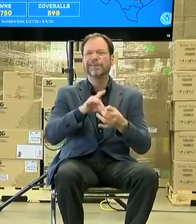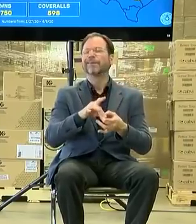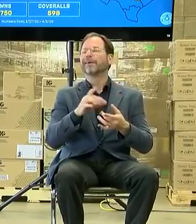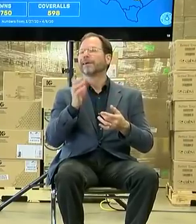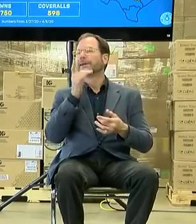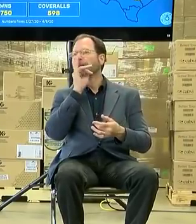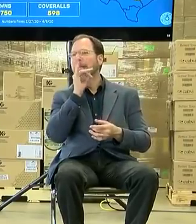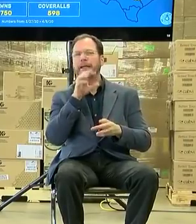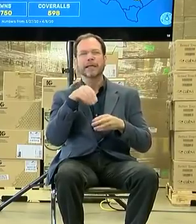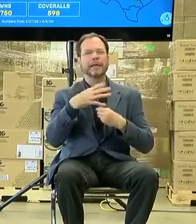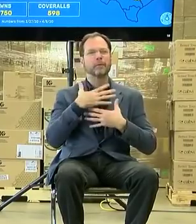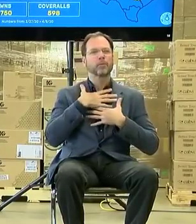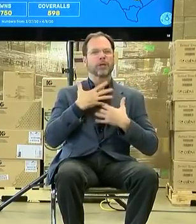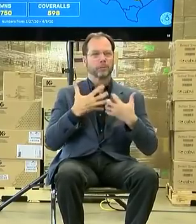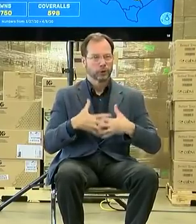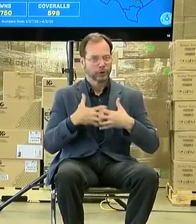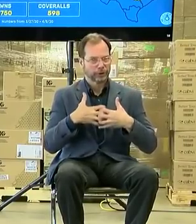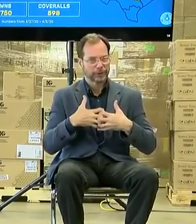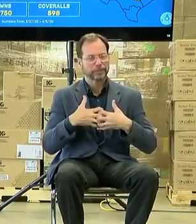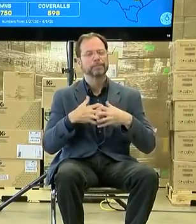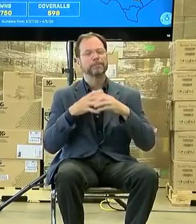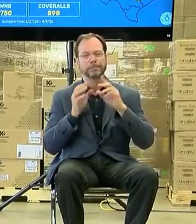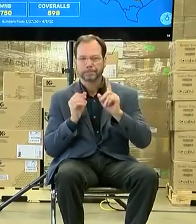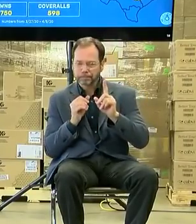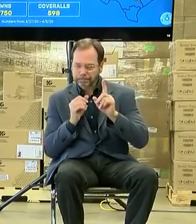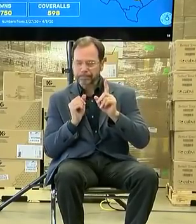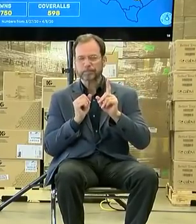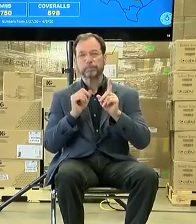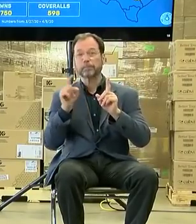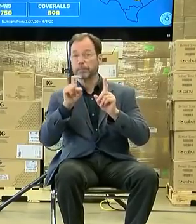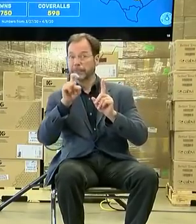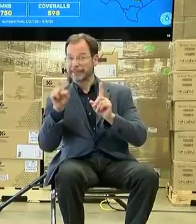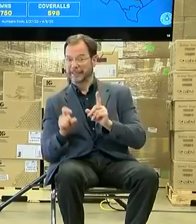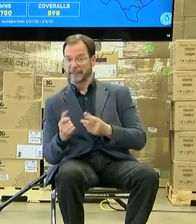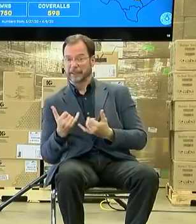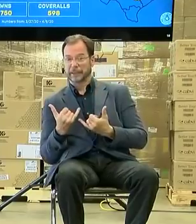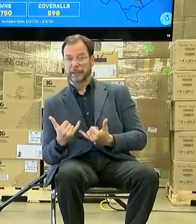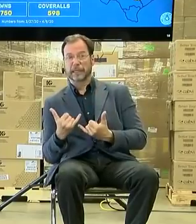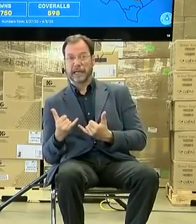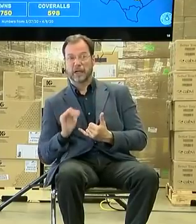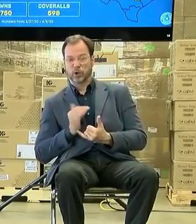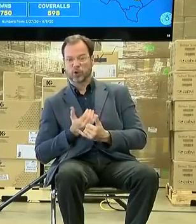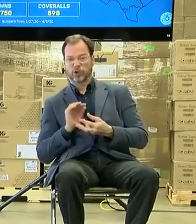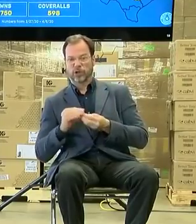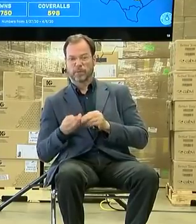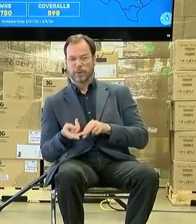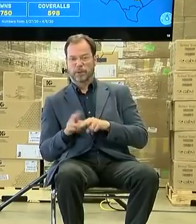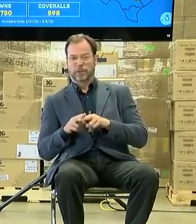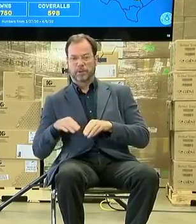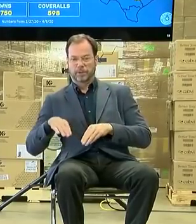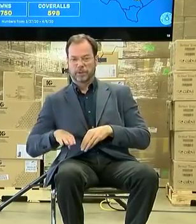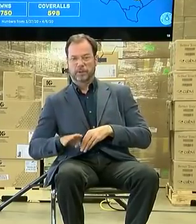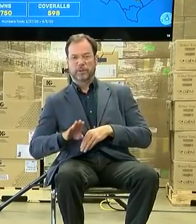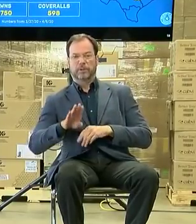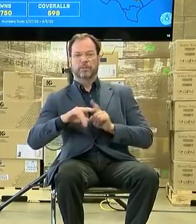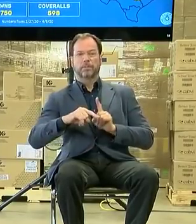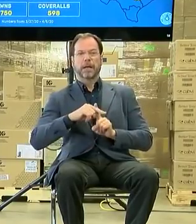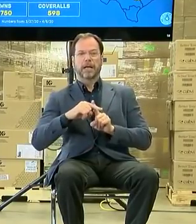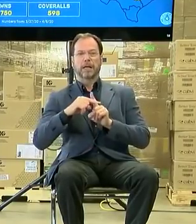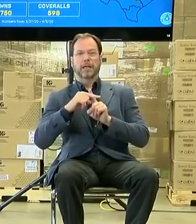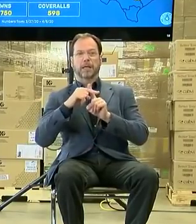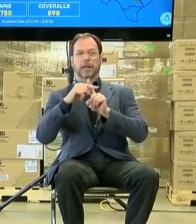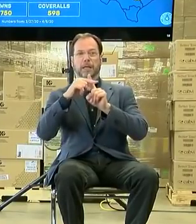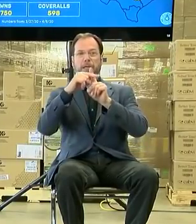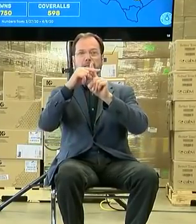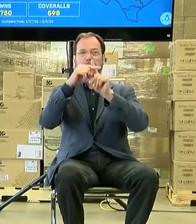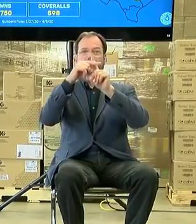like providing ventilators. Where Texas is on the rise in the number of people who test positive, as well as